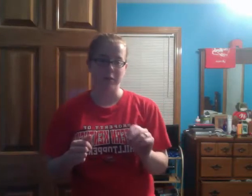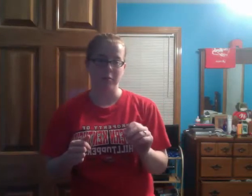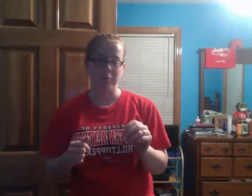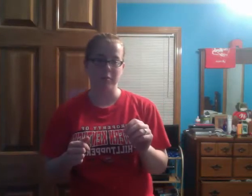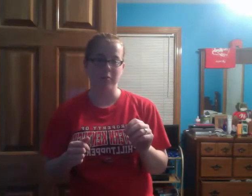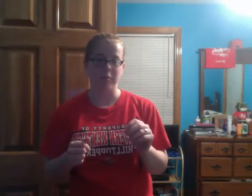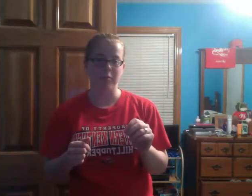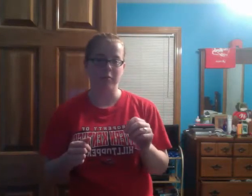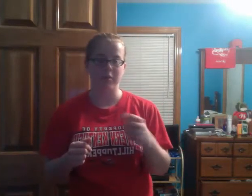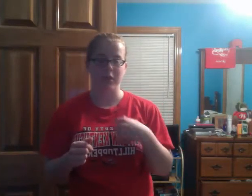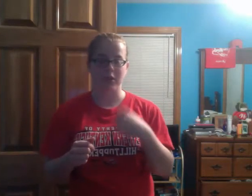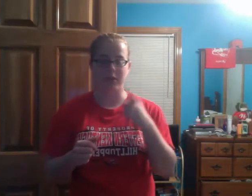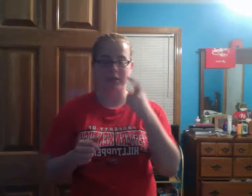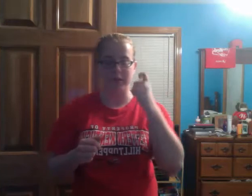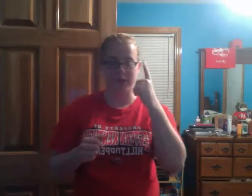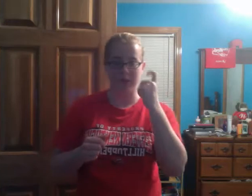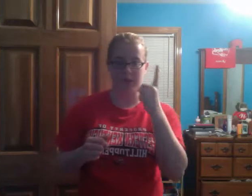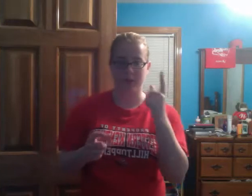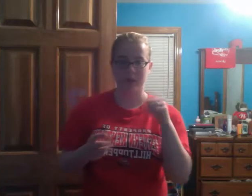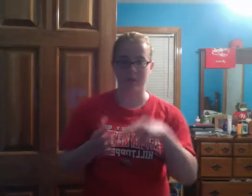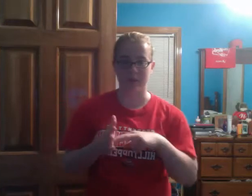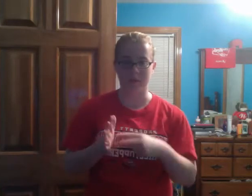so that you can still understand what I mean.